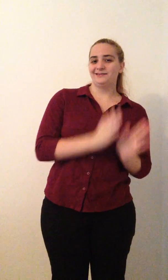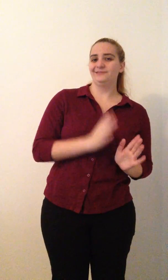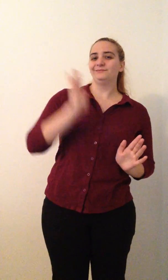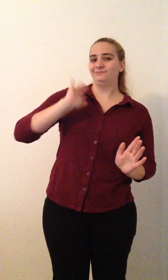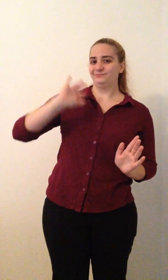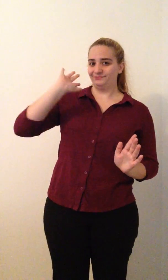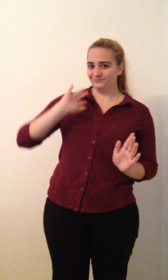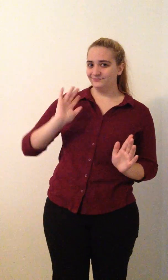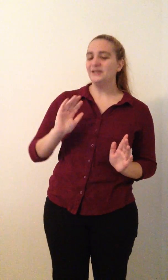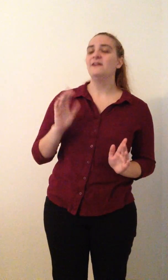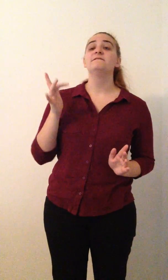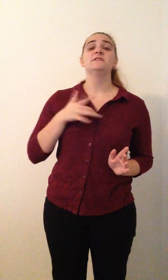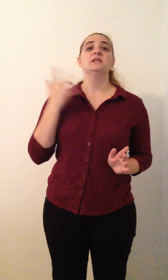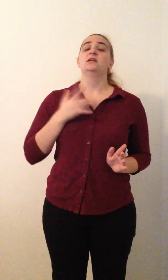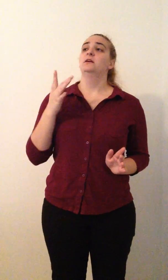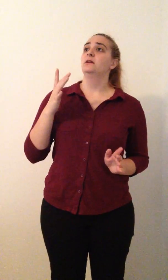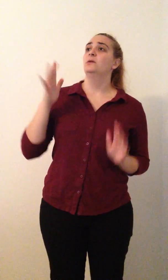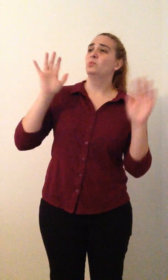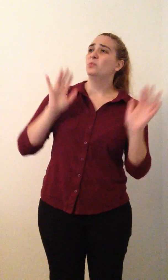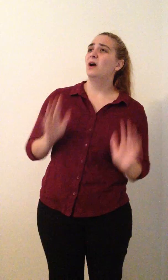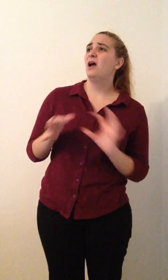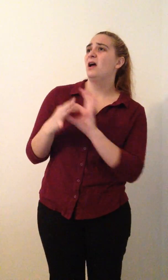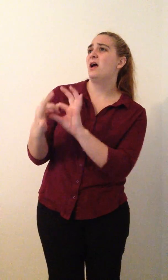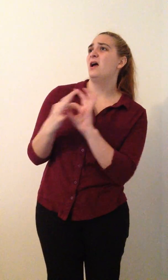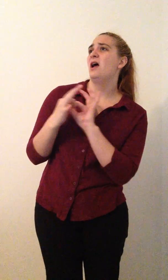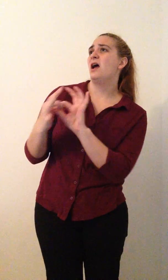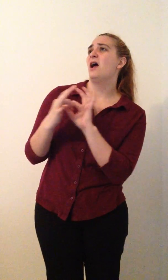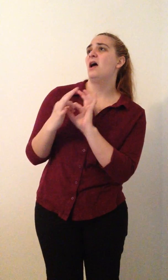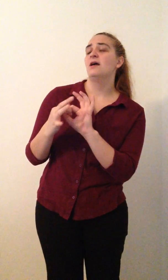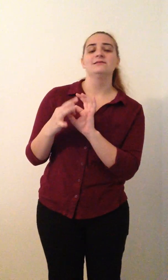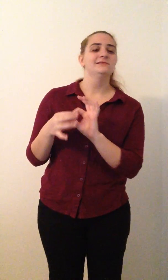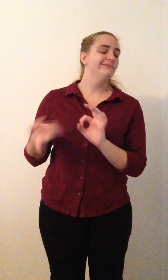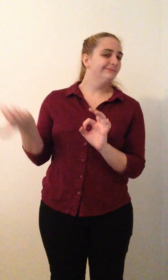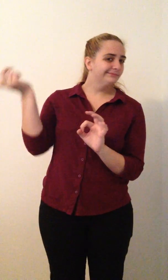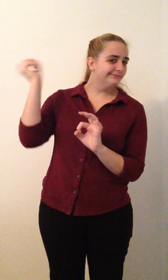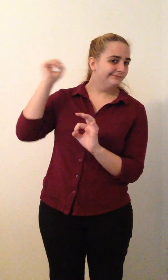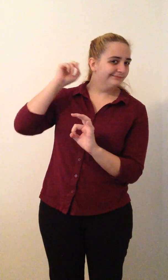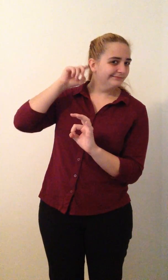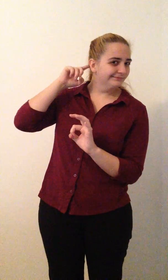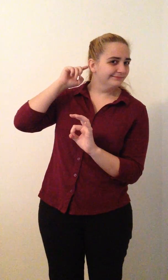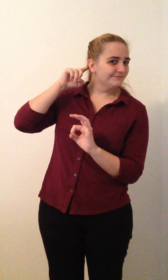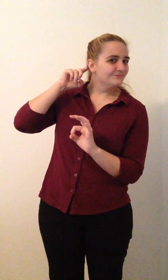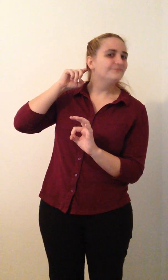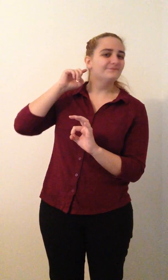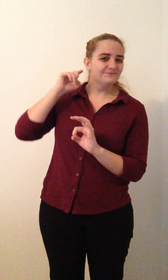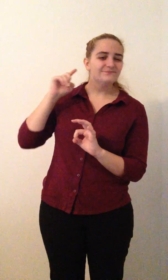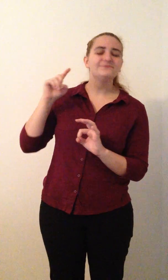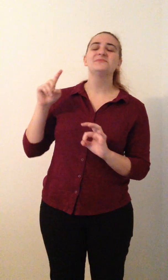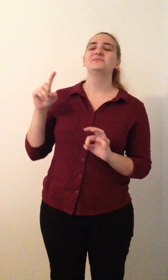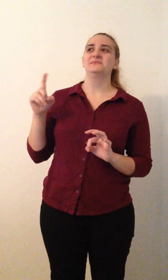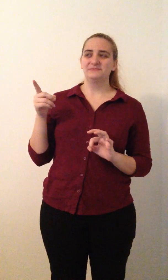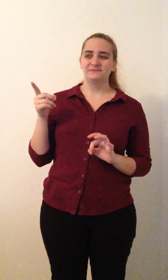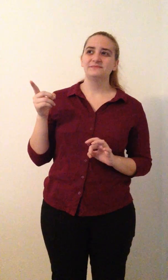intensity, and it's all going on in the unconscious. And I've heard Harville Hendrix, who